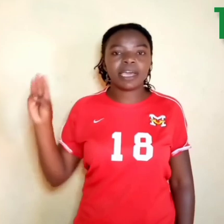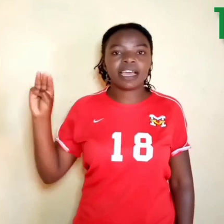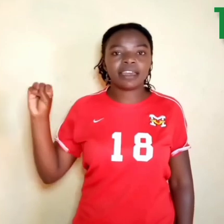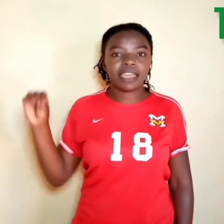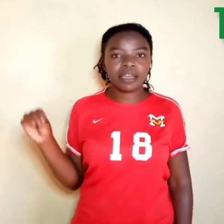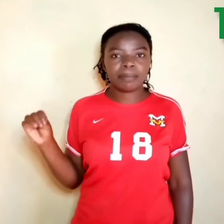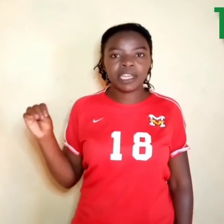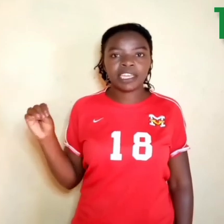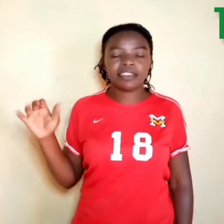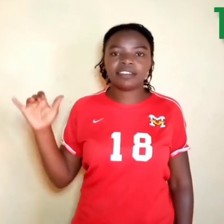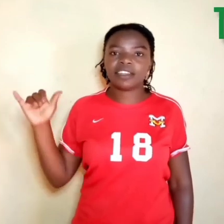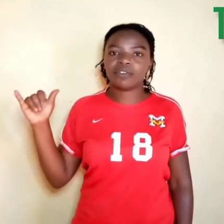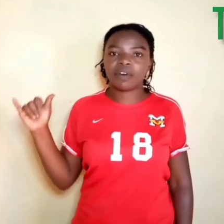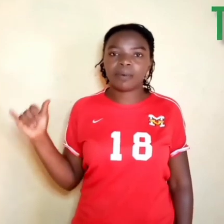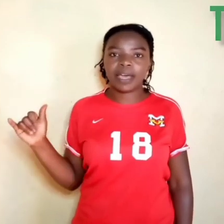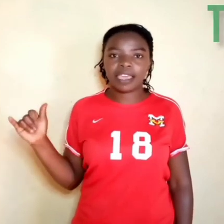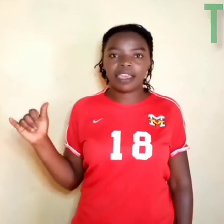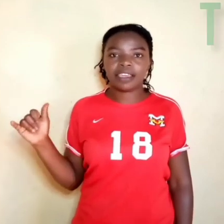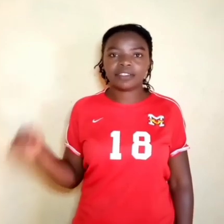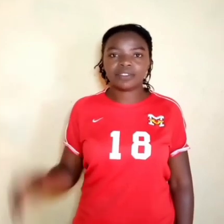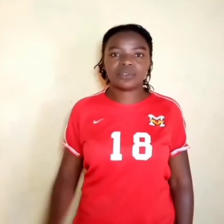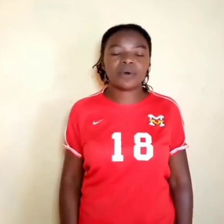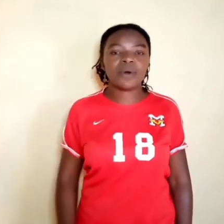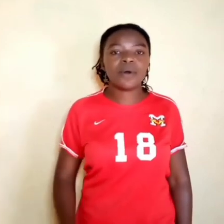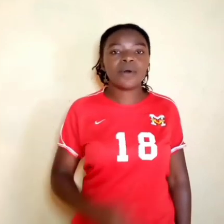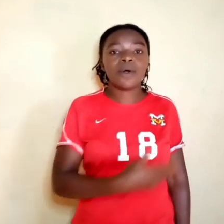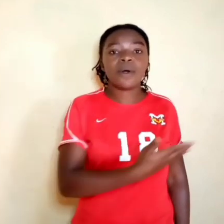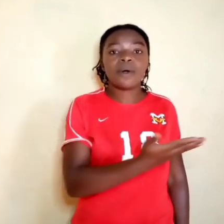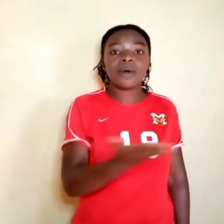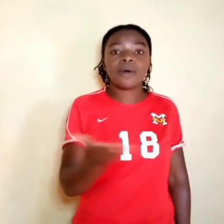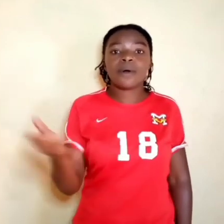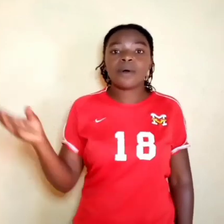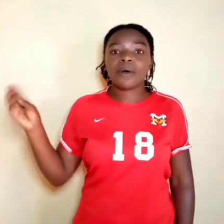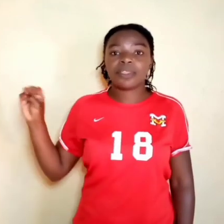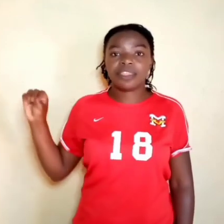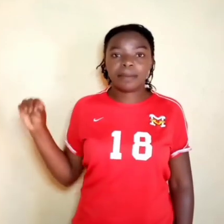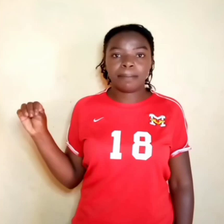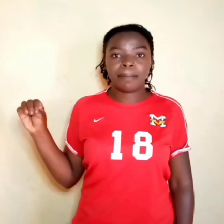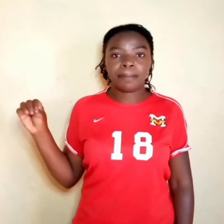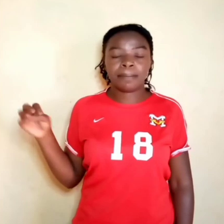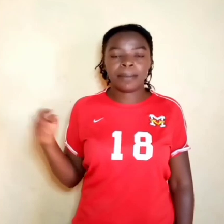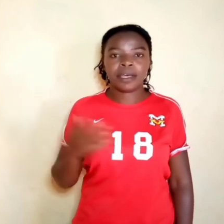an M instead of a Y. So them,